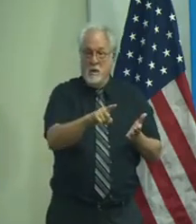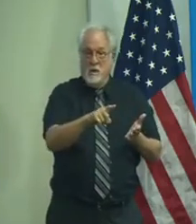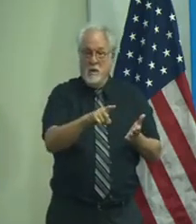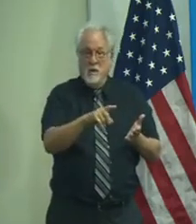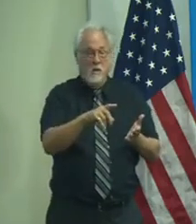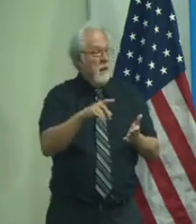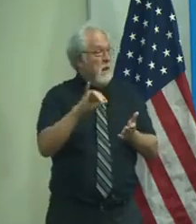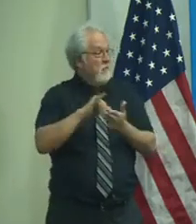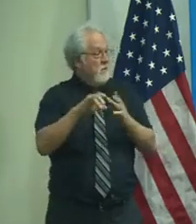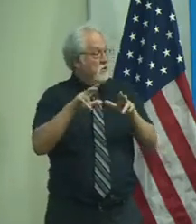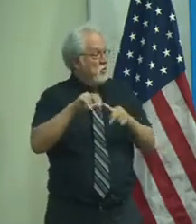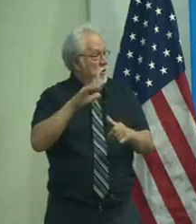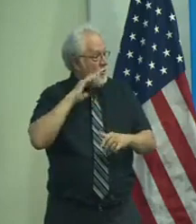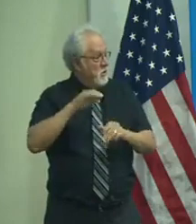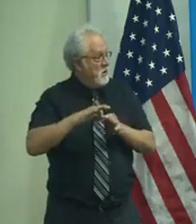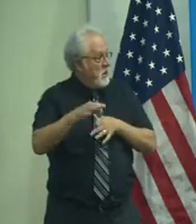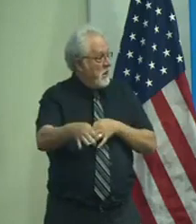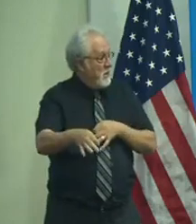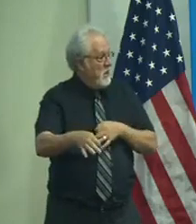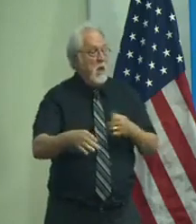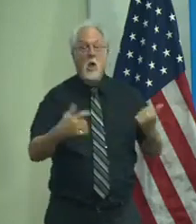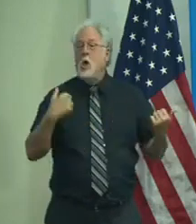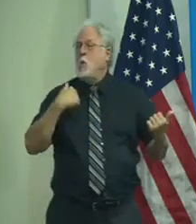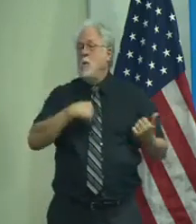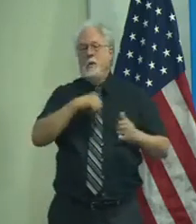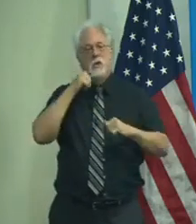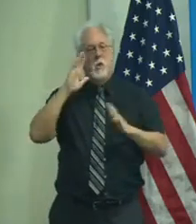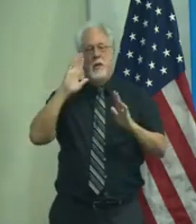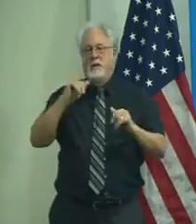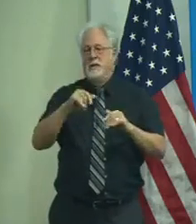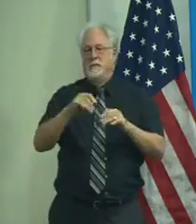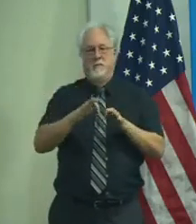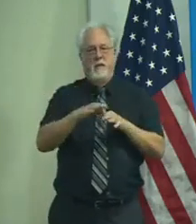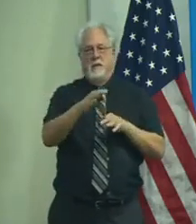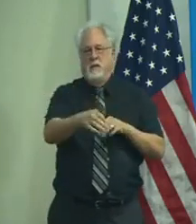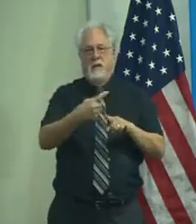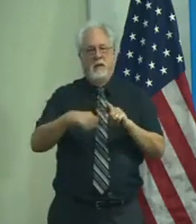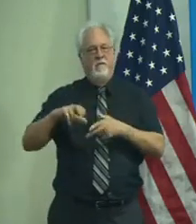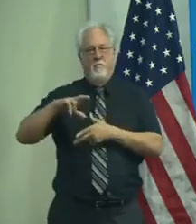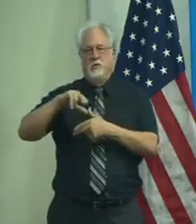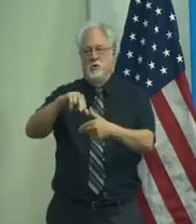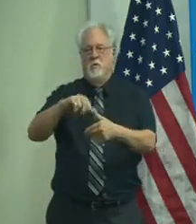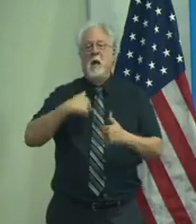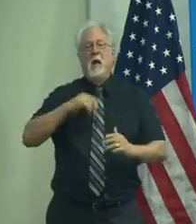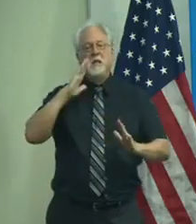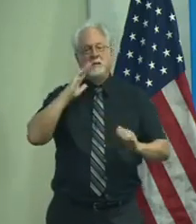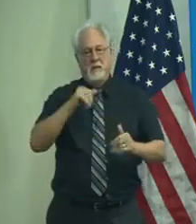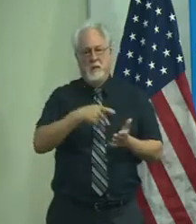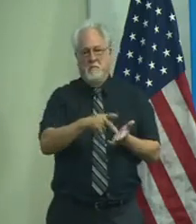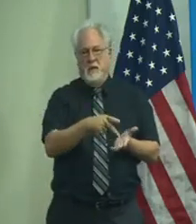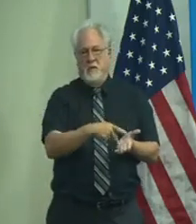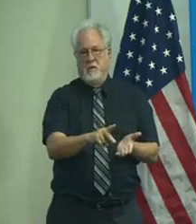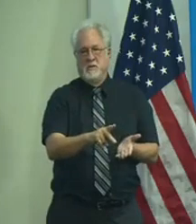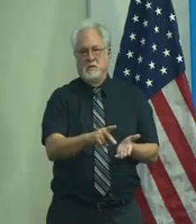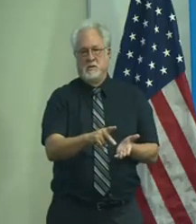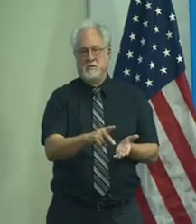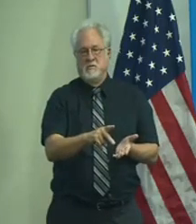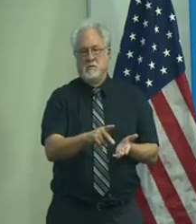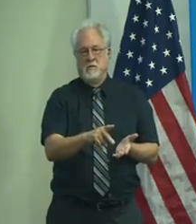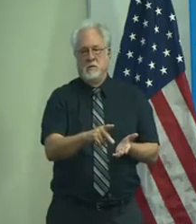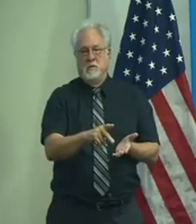going to delay that? Well, we do not anticipate that the storm will delay that. I'm expecting those payments to